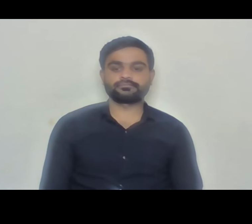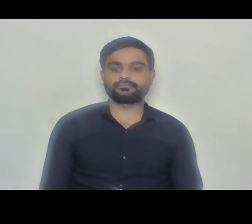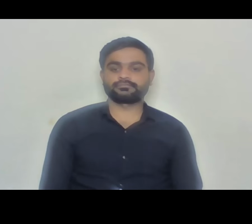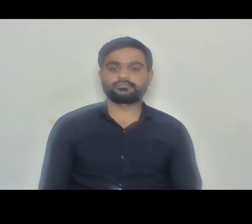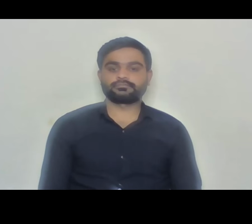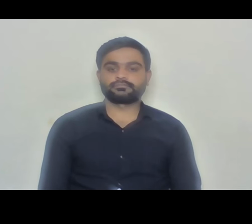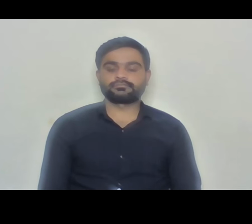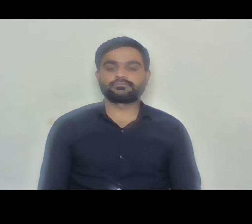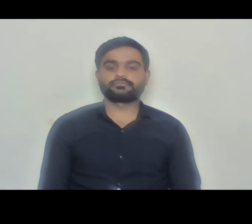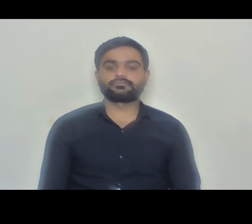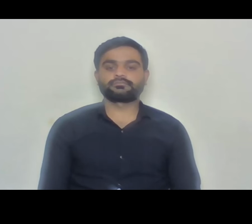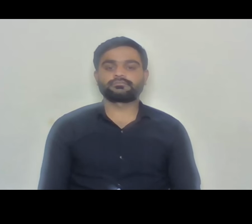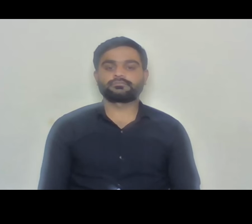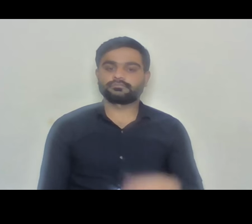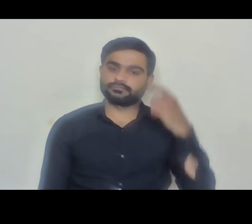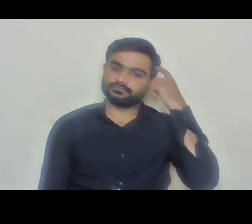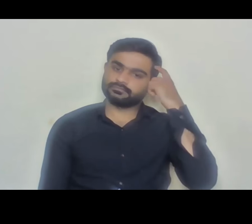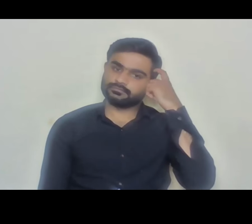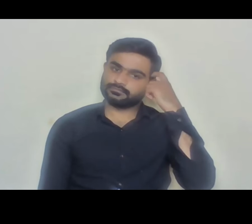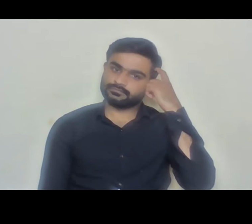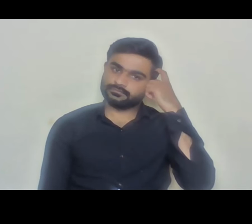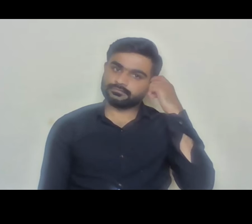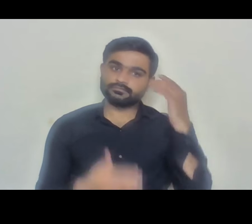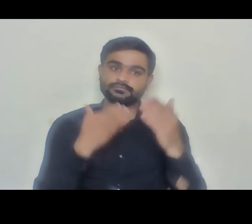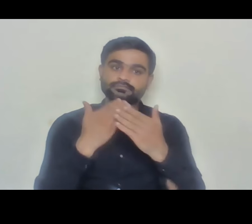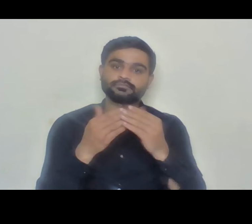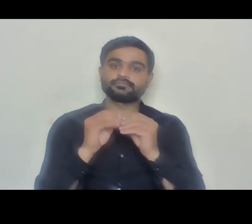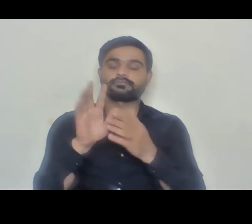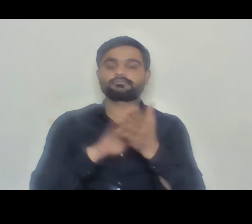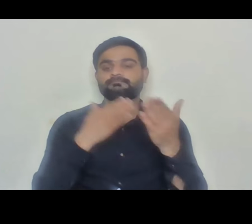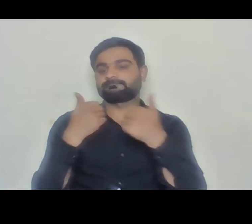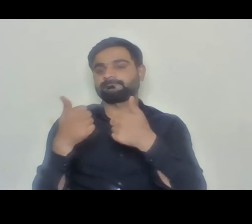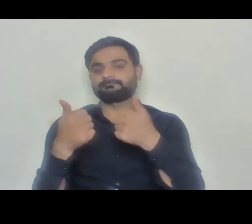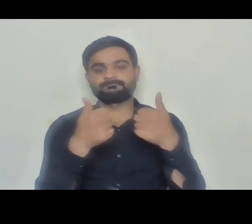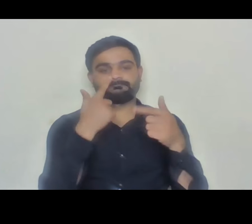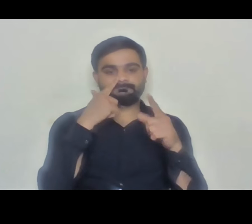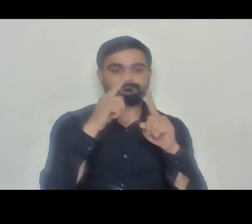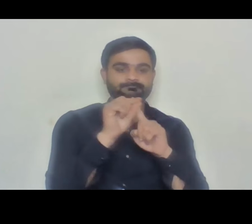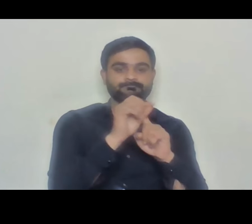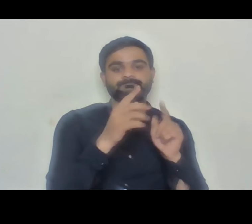Thank you, Bhavya. Thank you, Atulji. Thank you, Preeti ji.